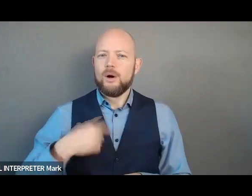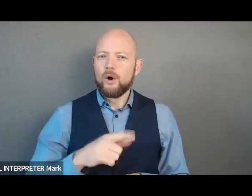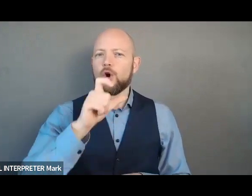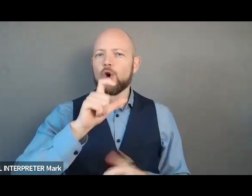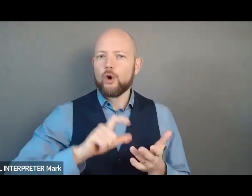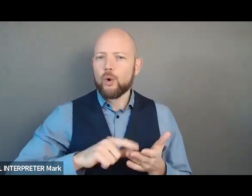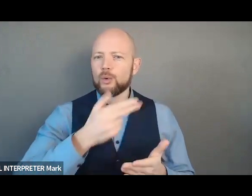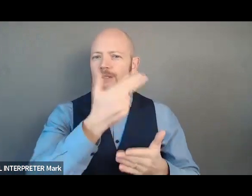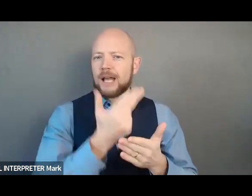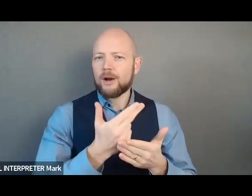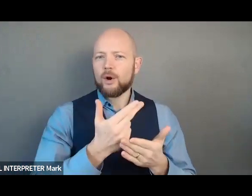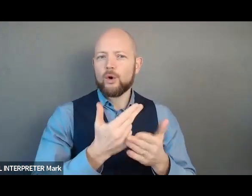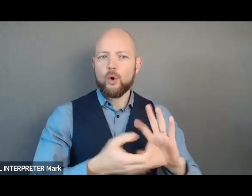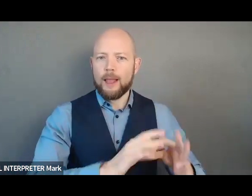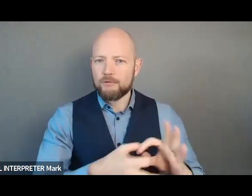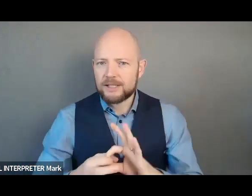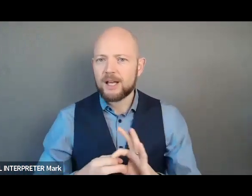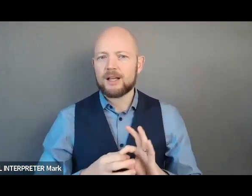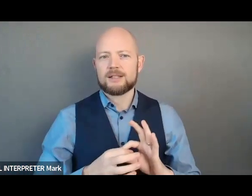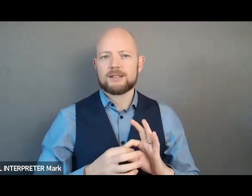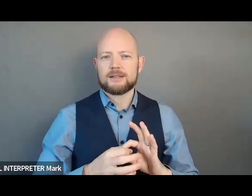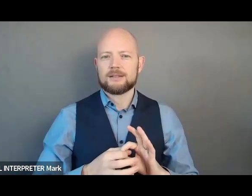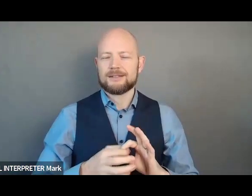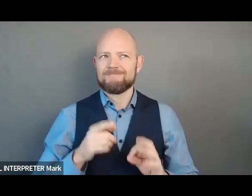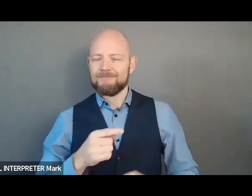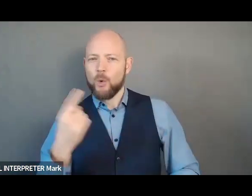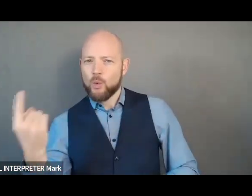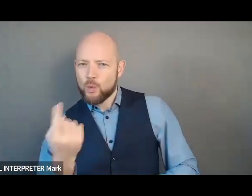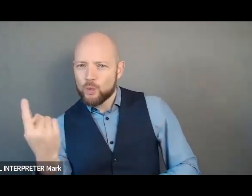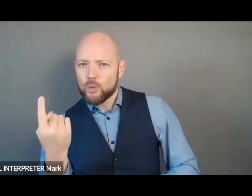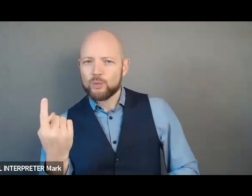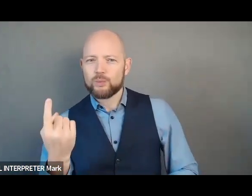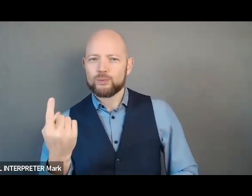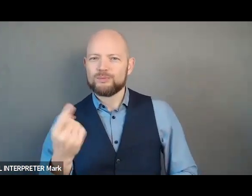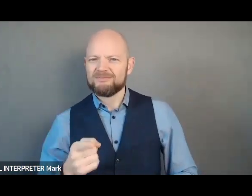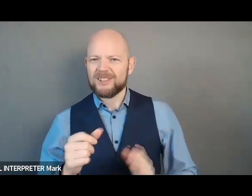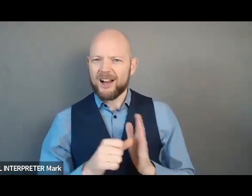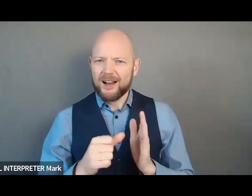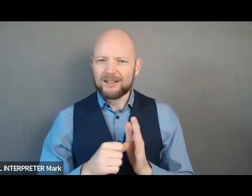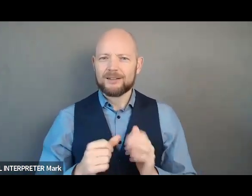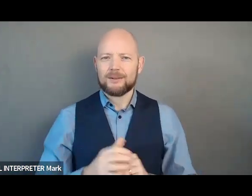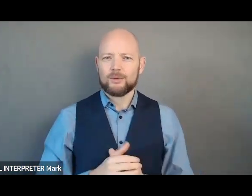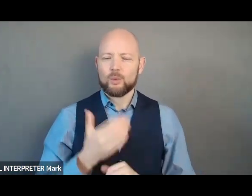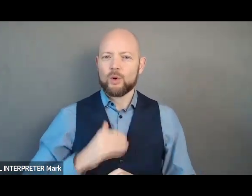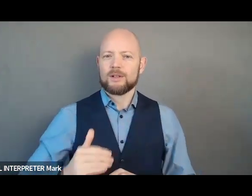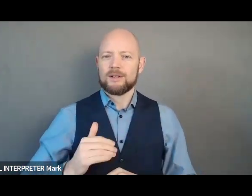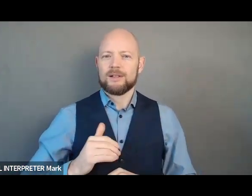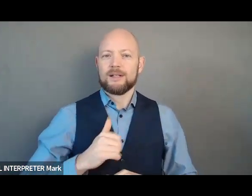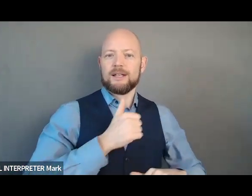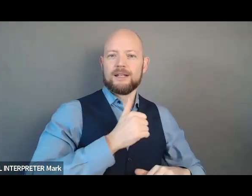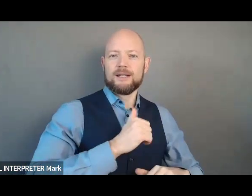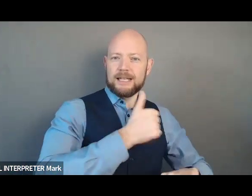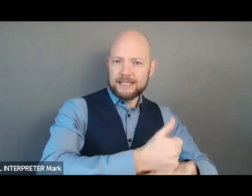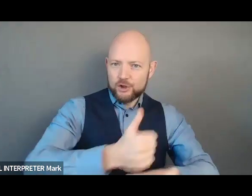that we wanted as well. We wanted institutional leads to be part of it, not just Black academics to design this. We wanted research support staff